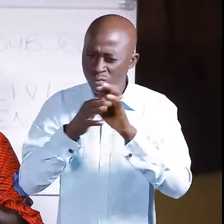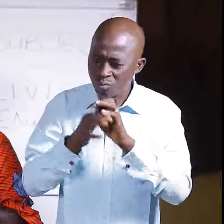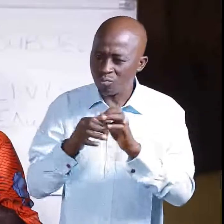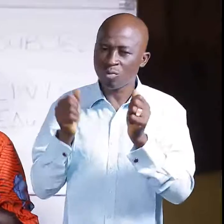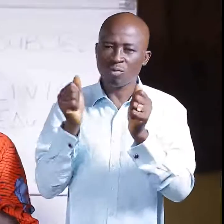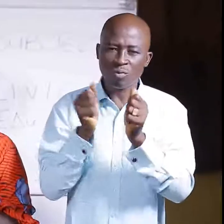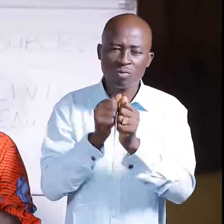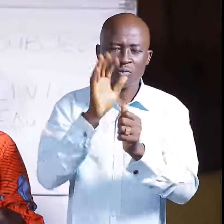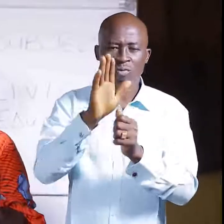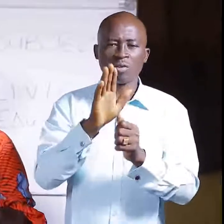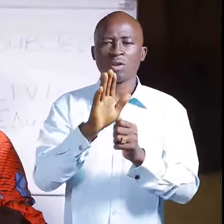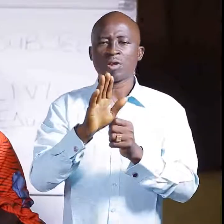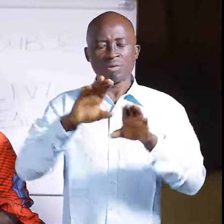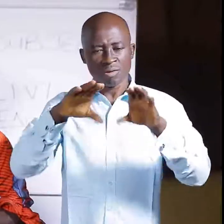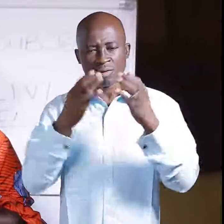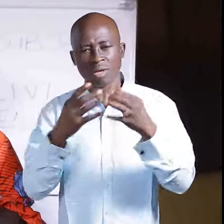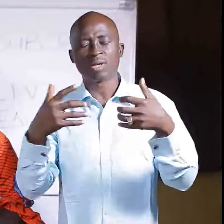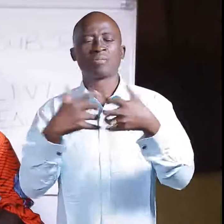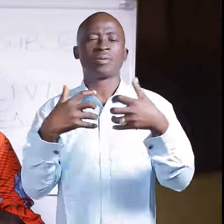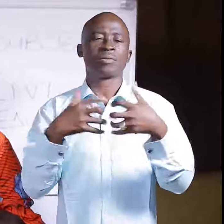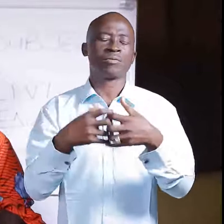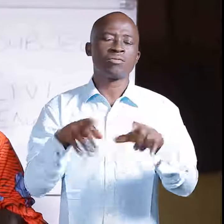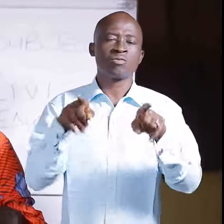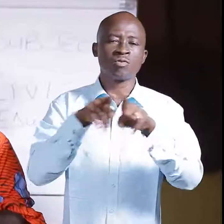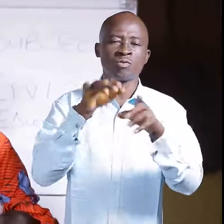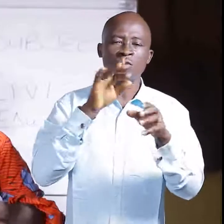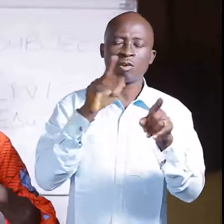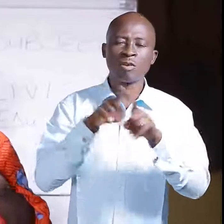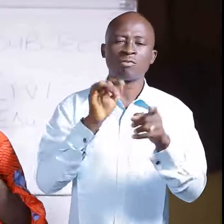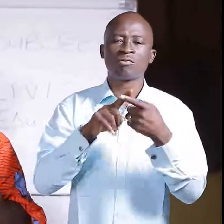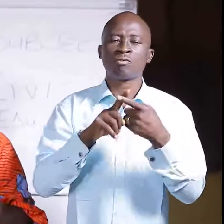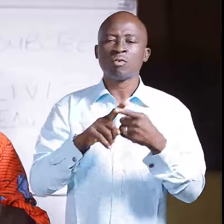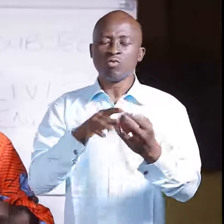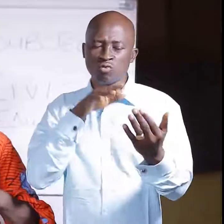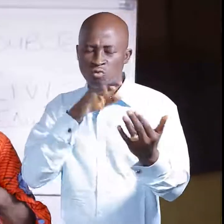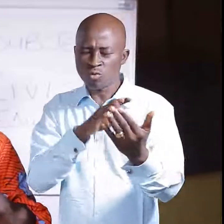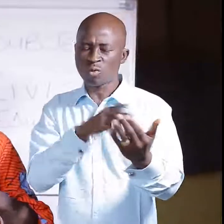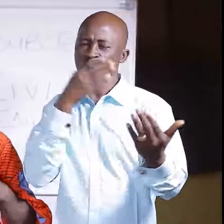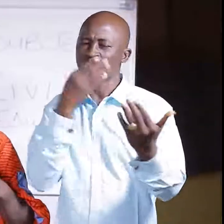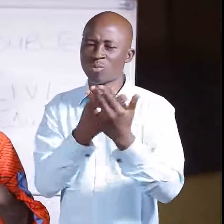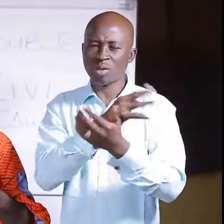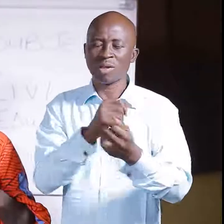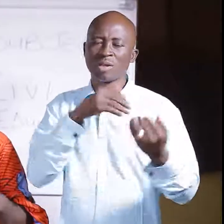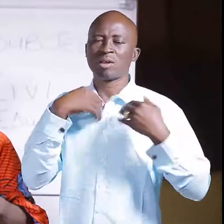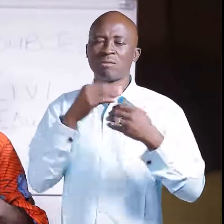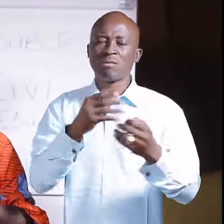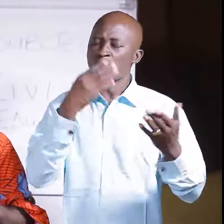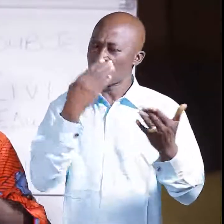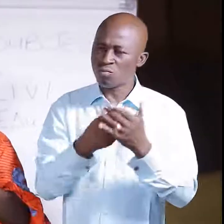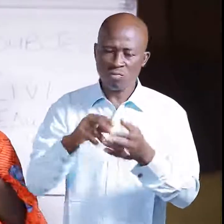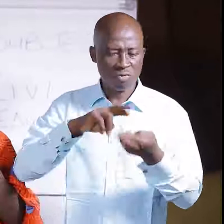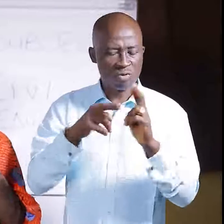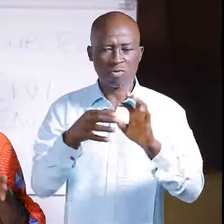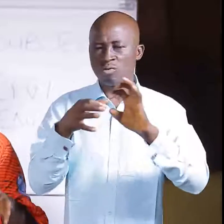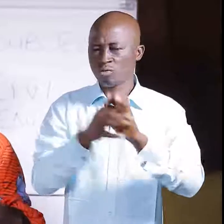your fellow classmates so as to be able to study well and have a good relationship and